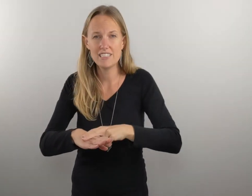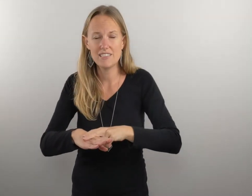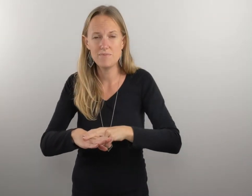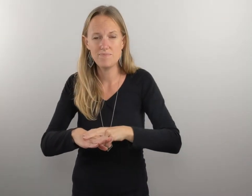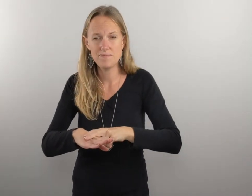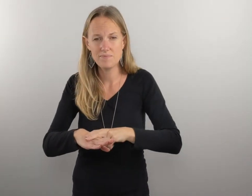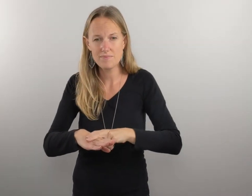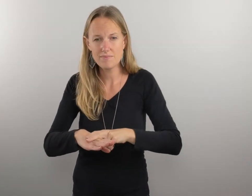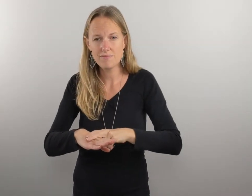creation?